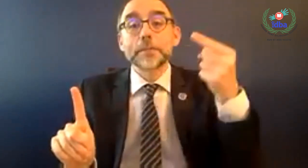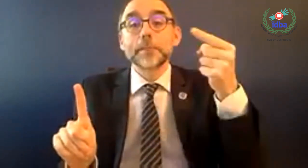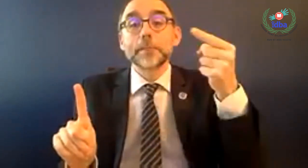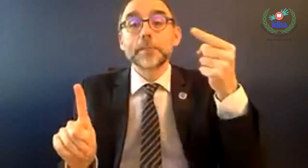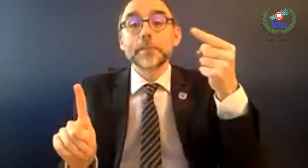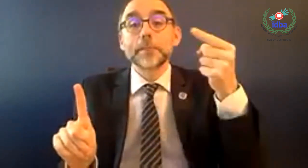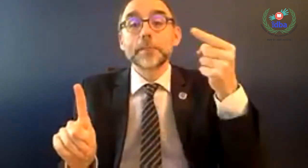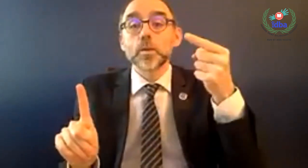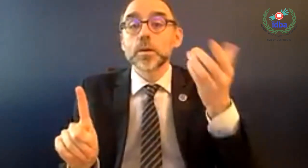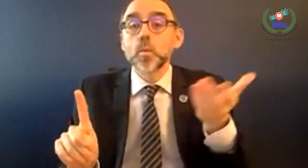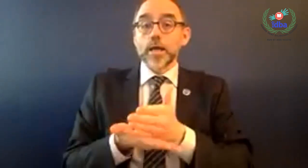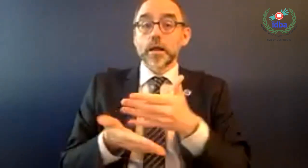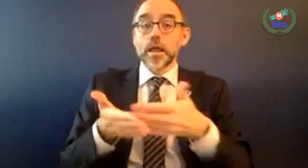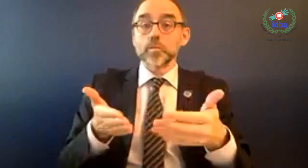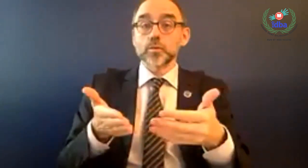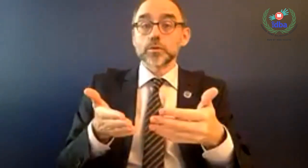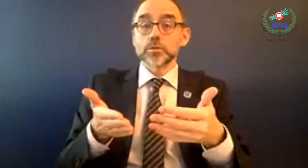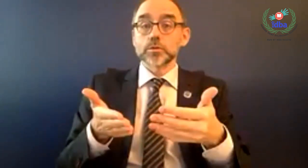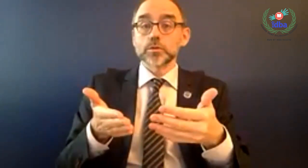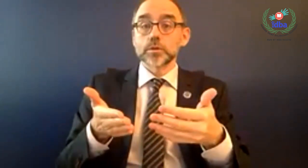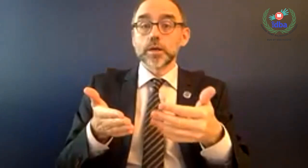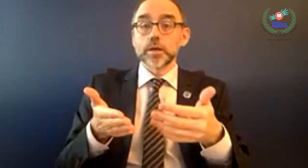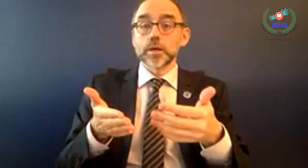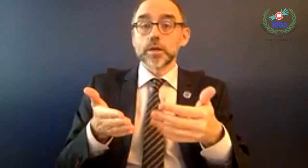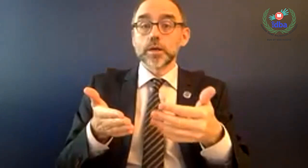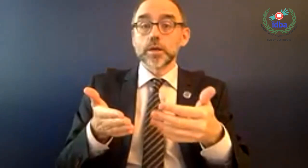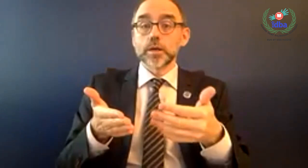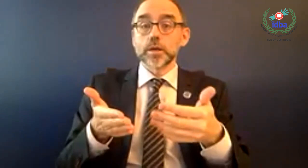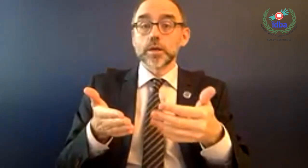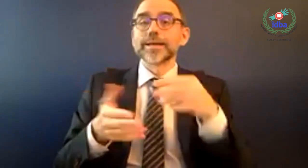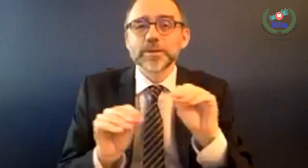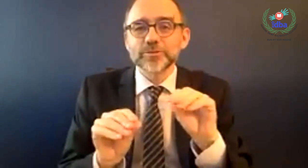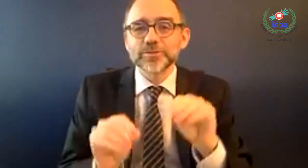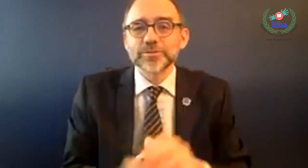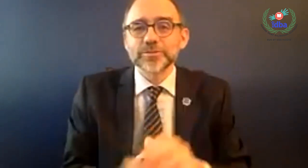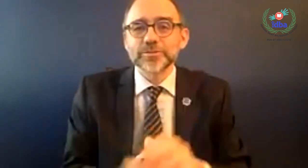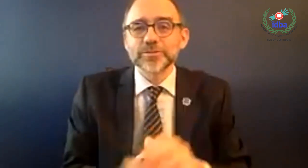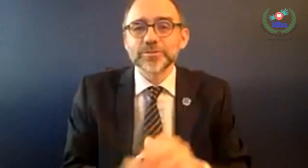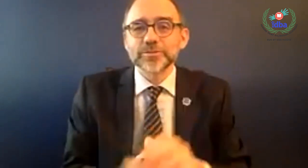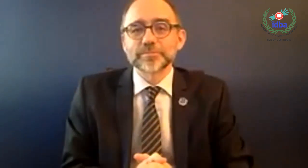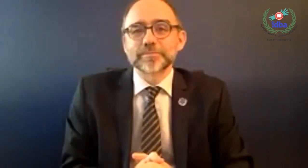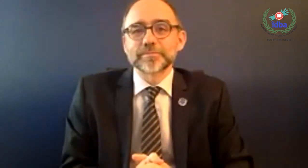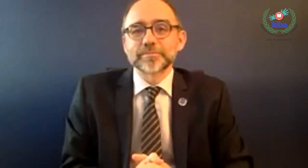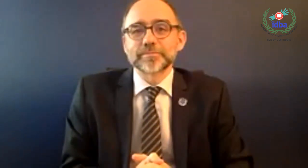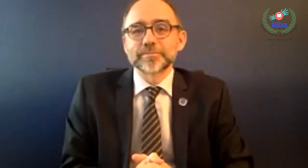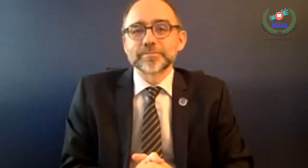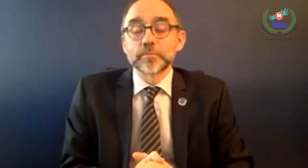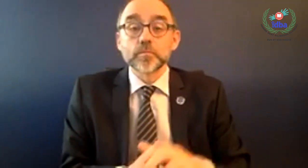And World Federation of the Deaf talks about many things. The first thing is human right to have sign language